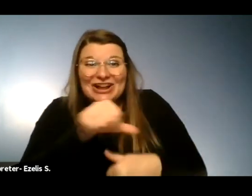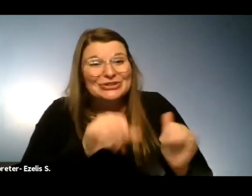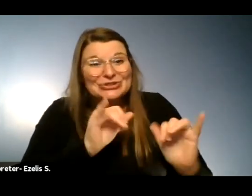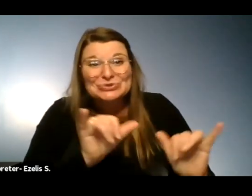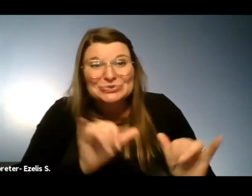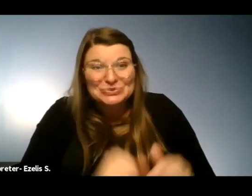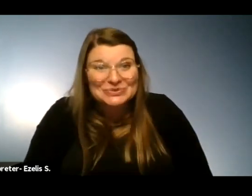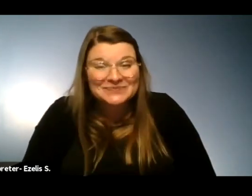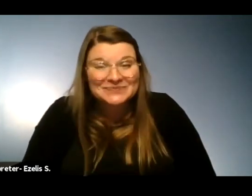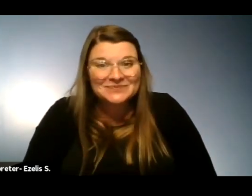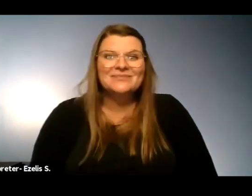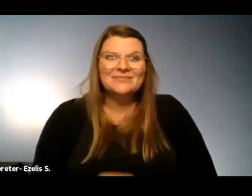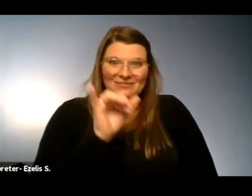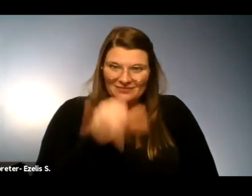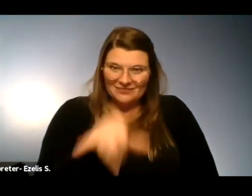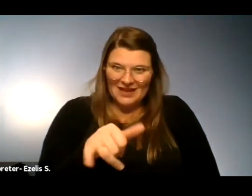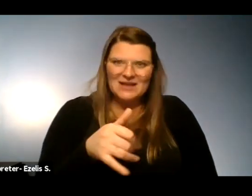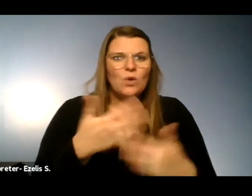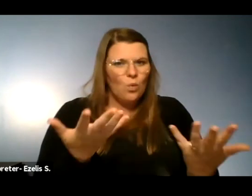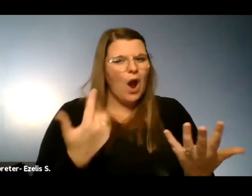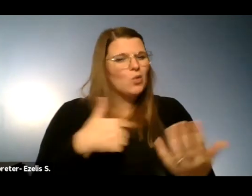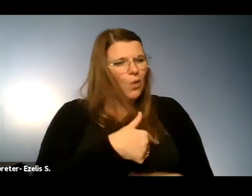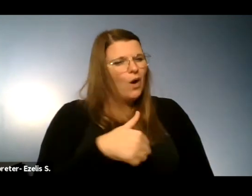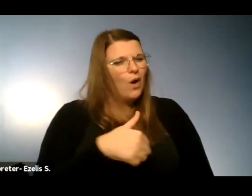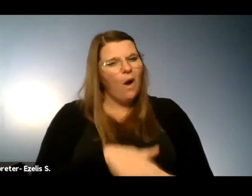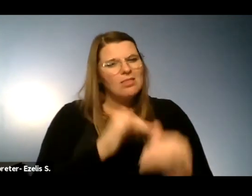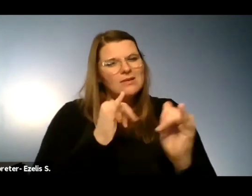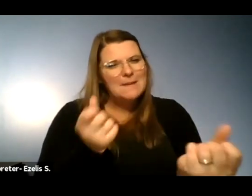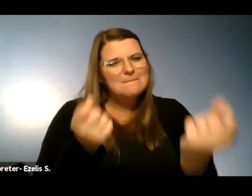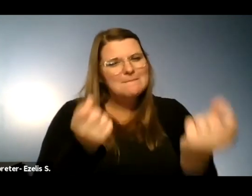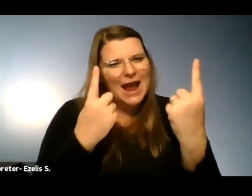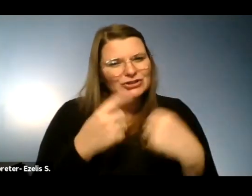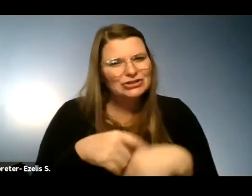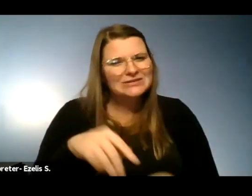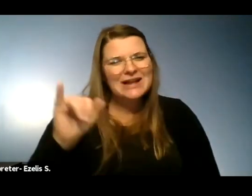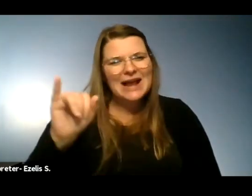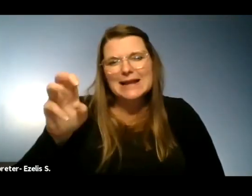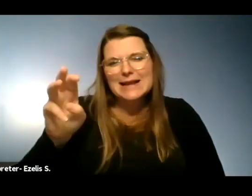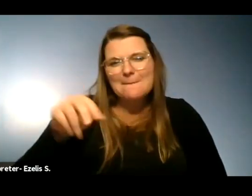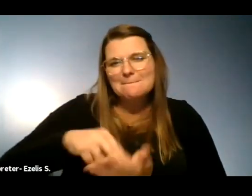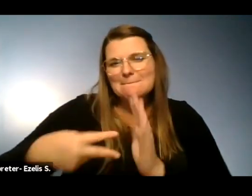And that's what "we're on the same page," the idiom means.